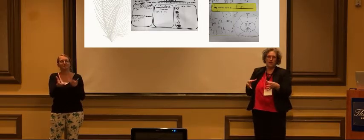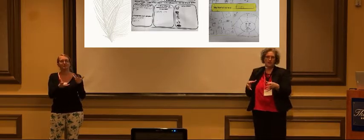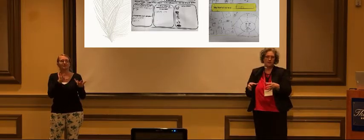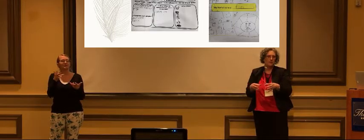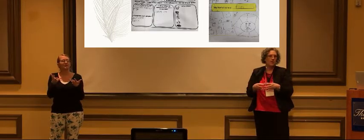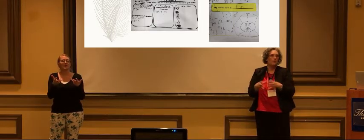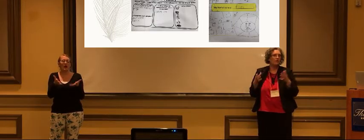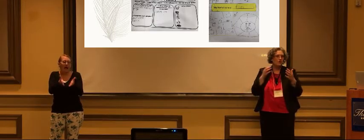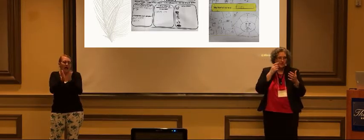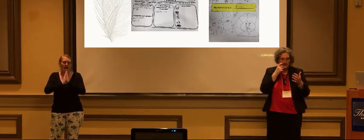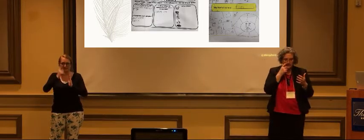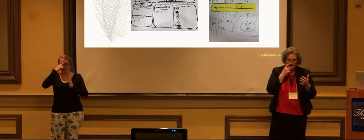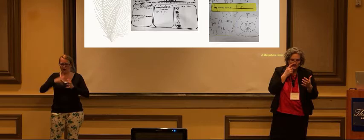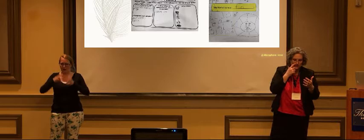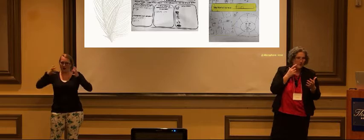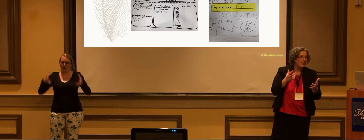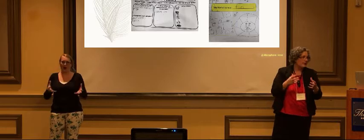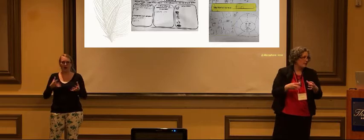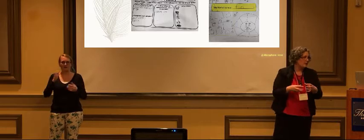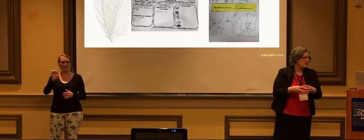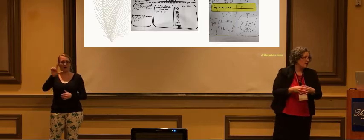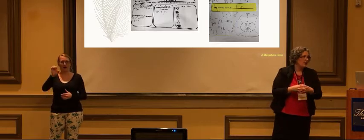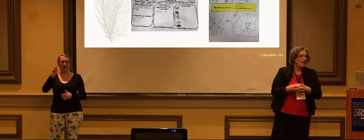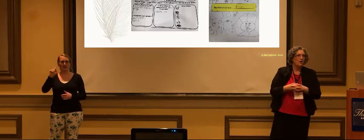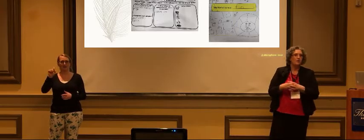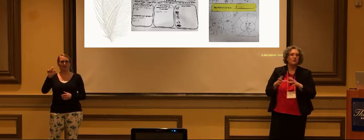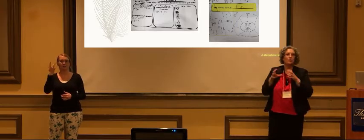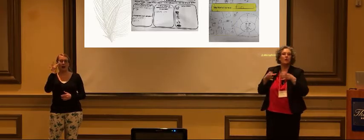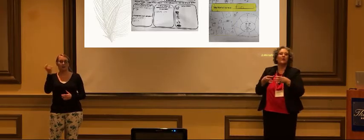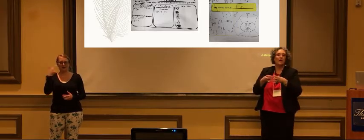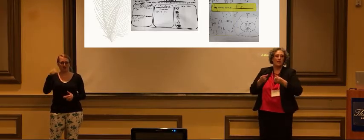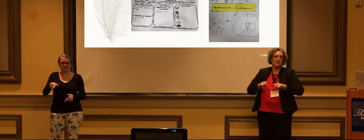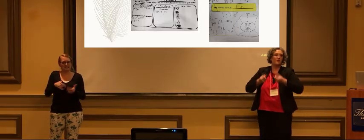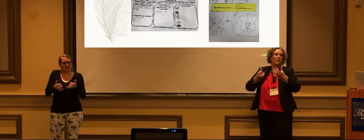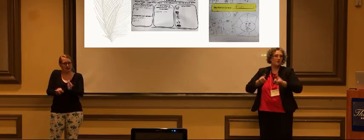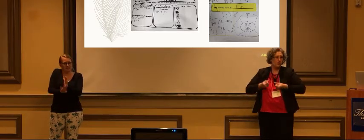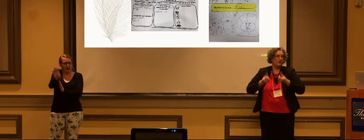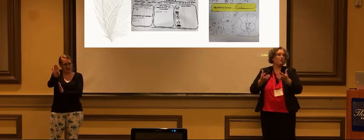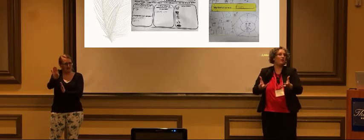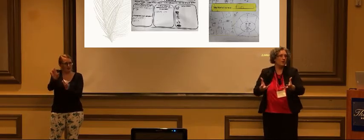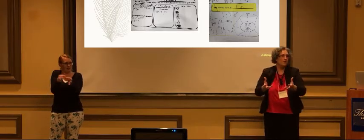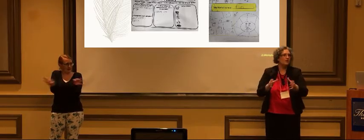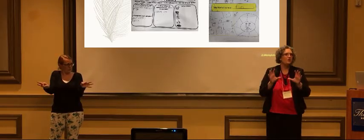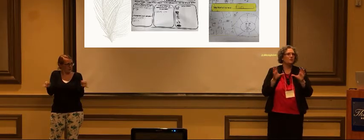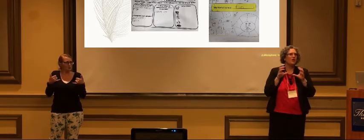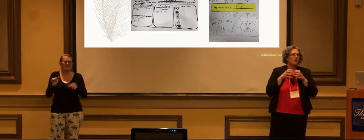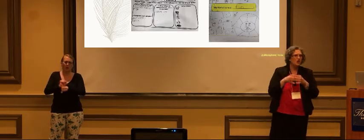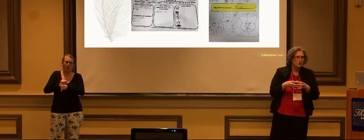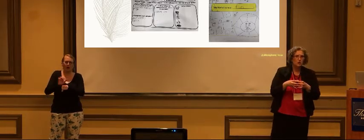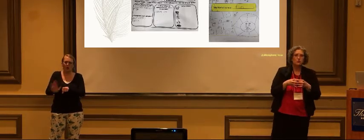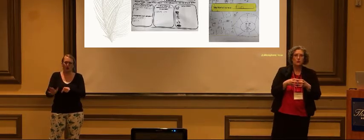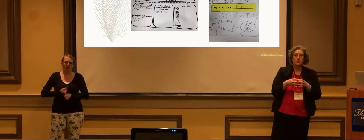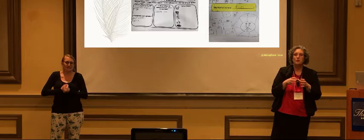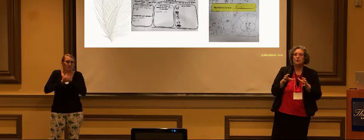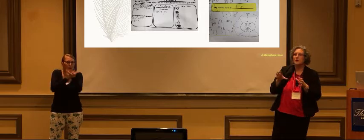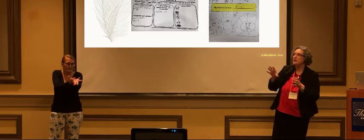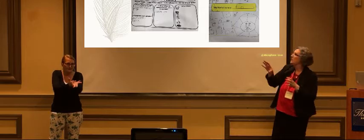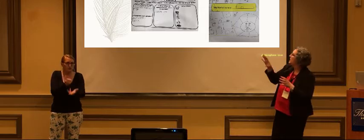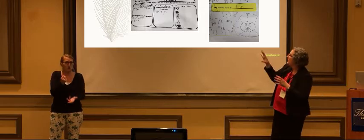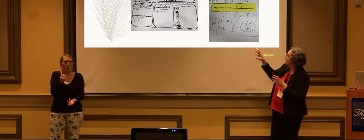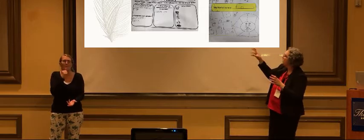a lot of elements because she is developing language. And we're still working on expressing ourselves fully. So I'm not